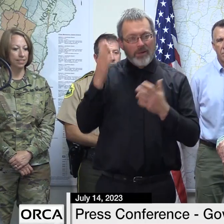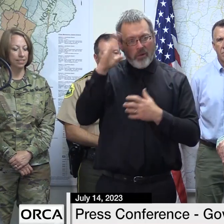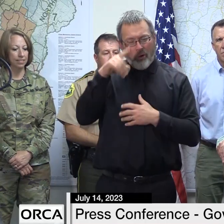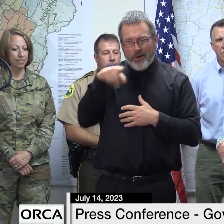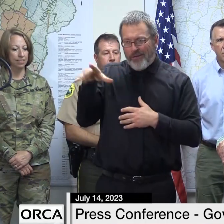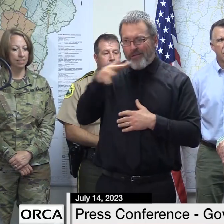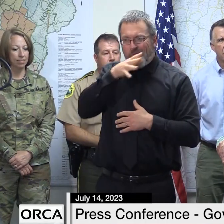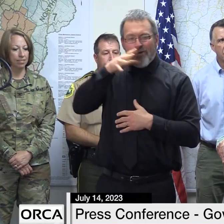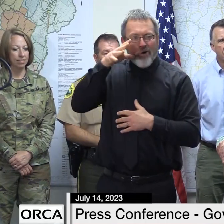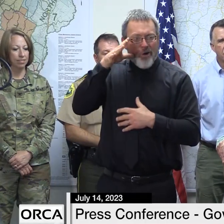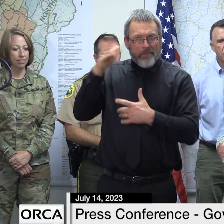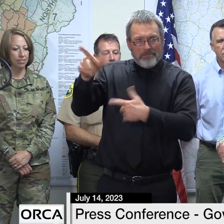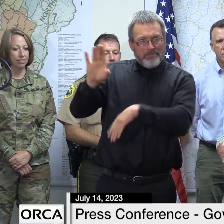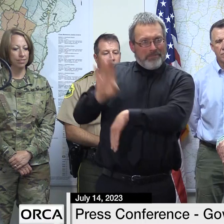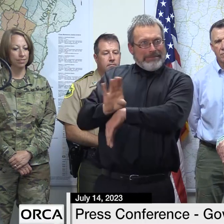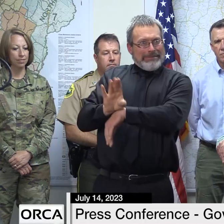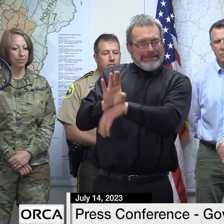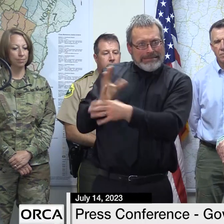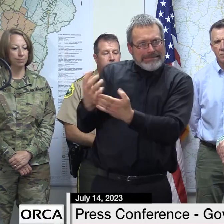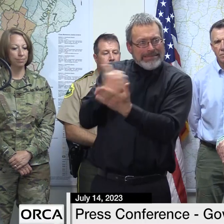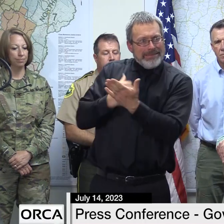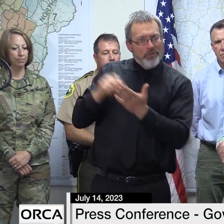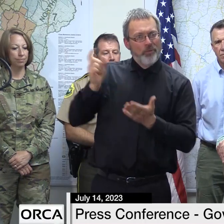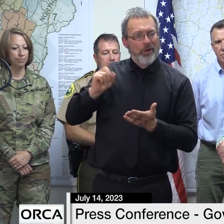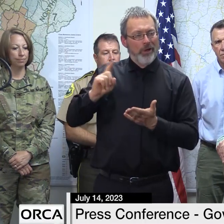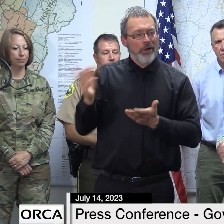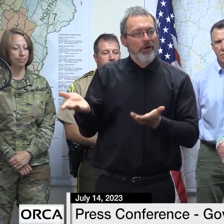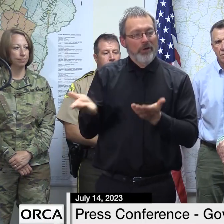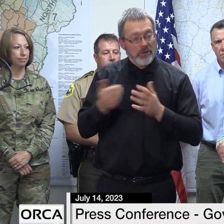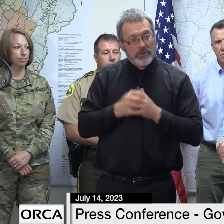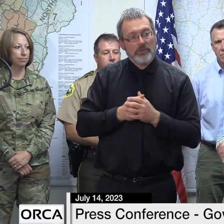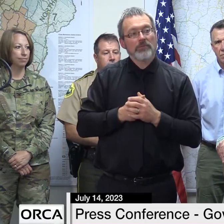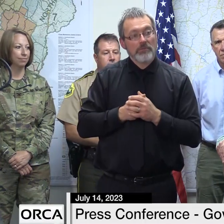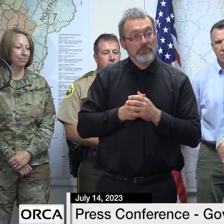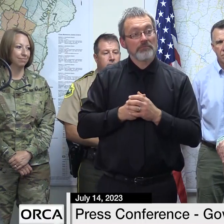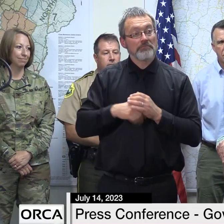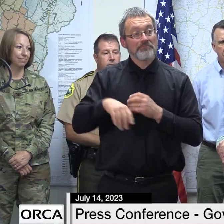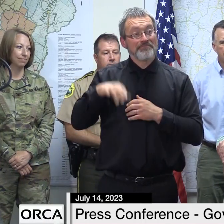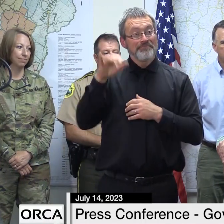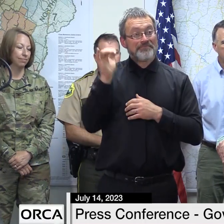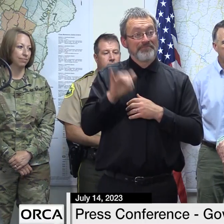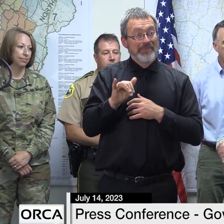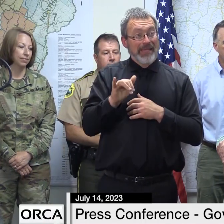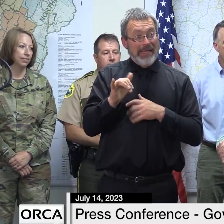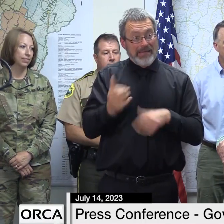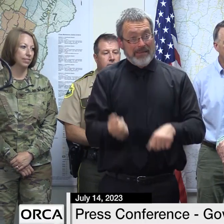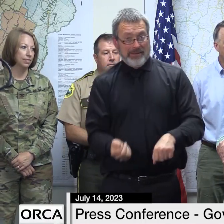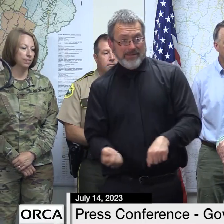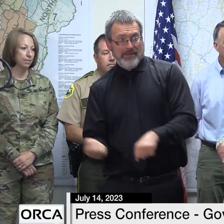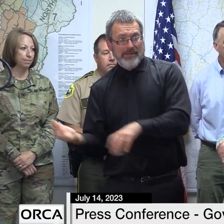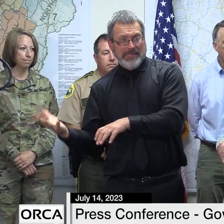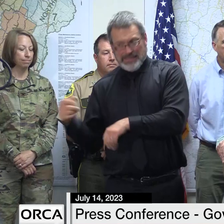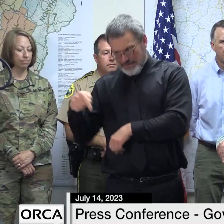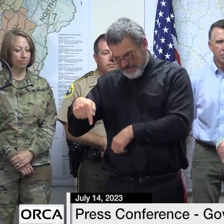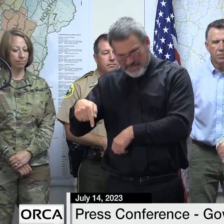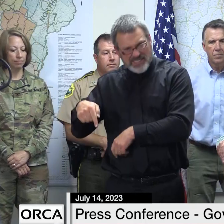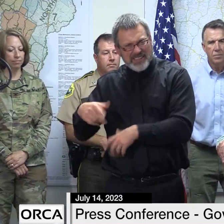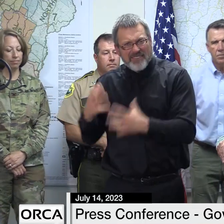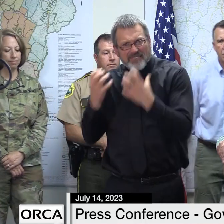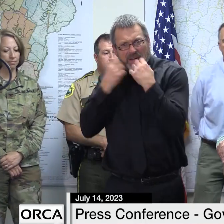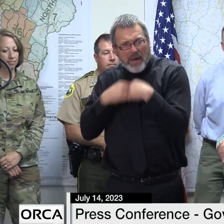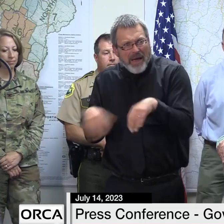revenue stream for a farm. And it's also a loss because that's turned into a valuable product for to feed